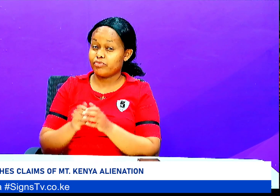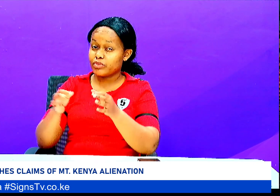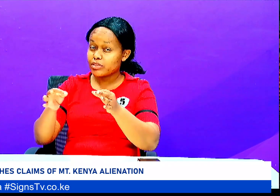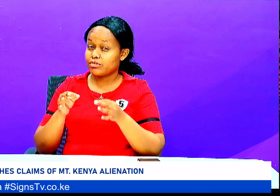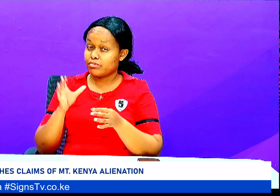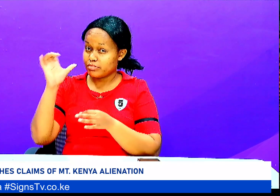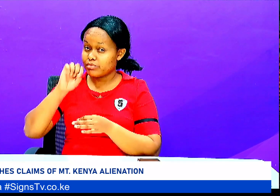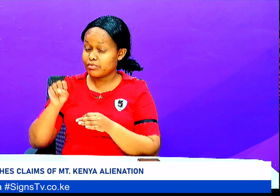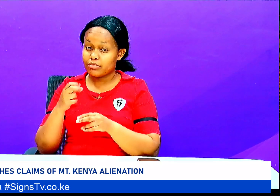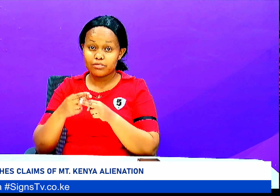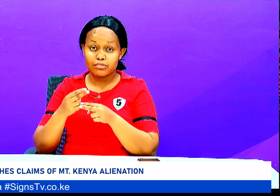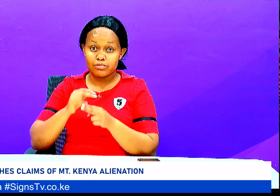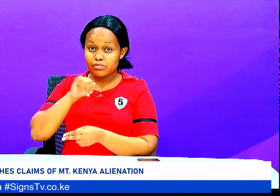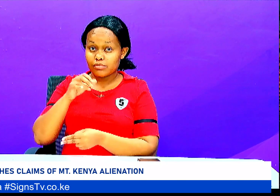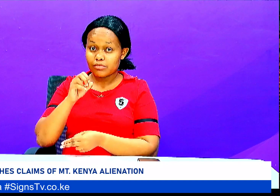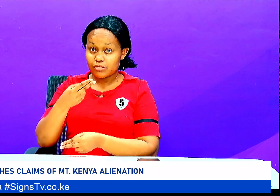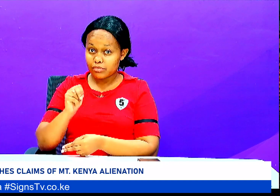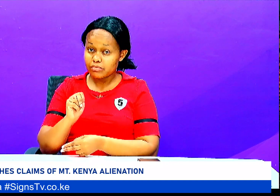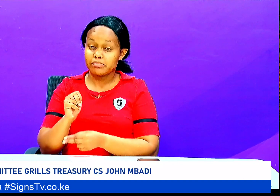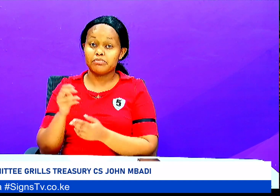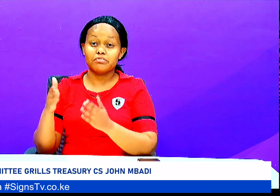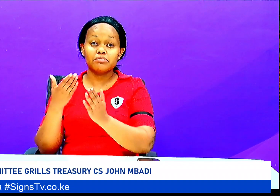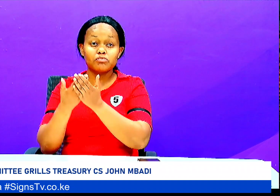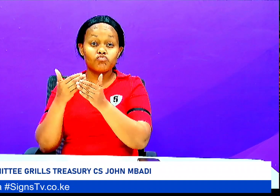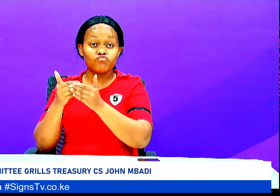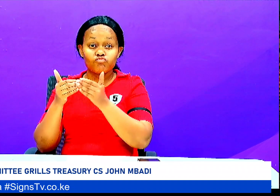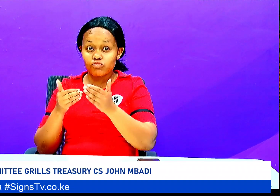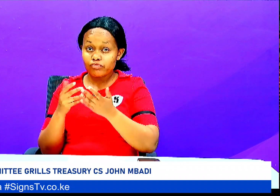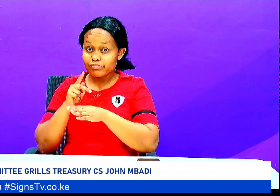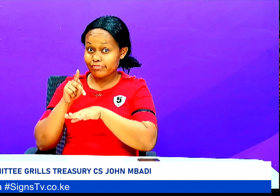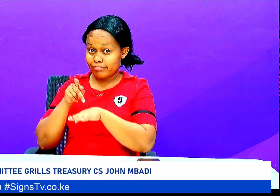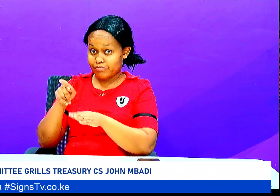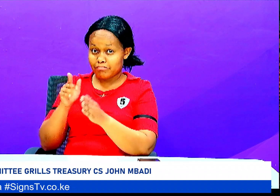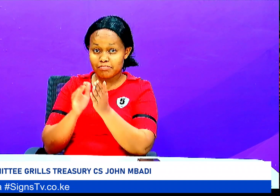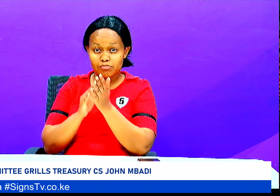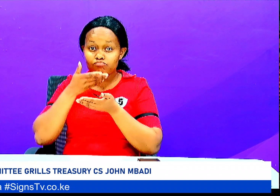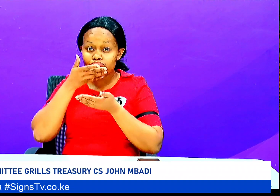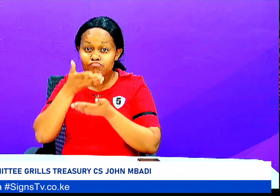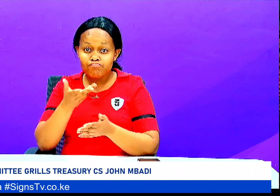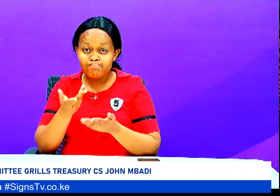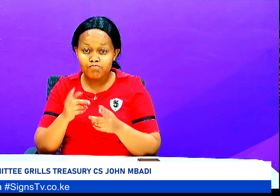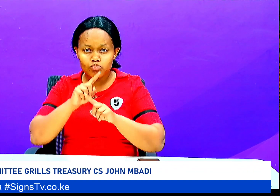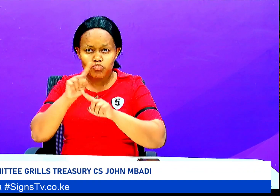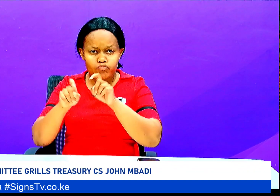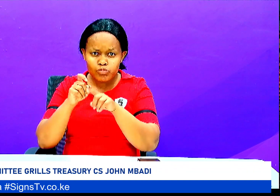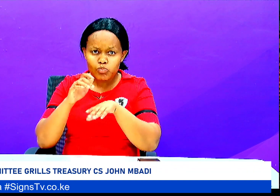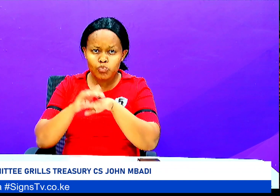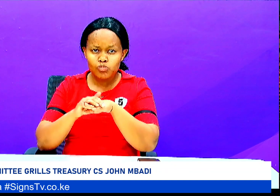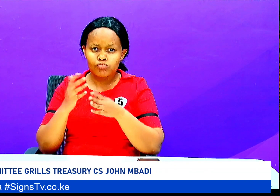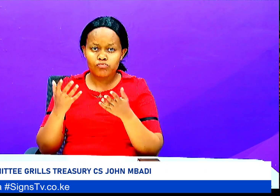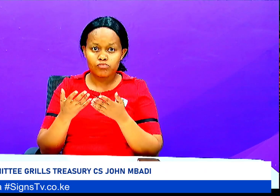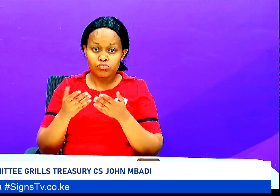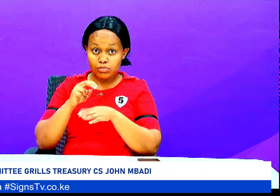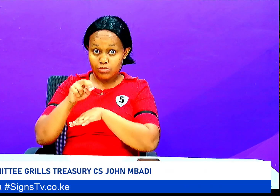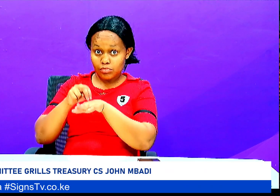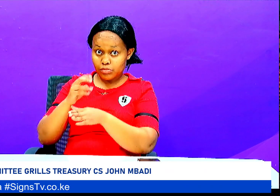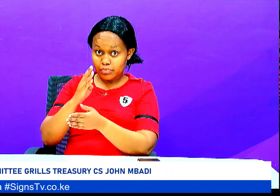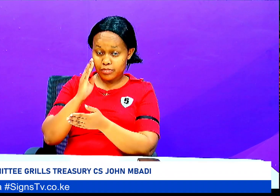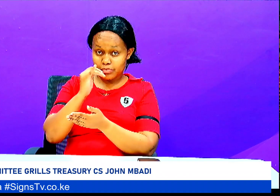And away from that news update, the Treasury Cabinet Secretary John Mbadi appeared before a